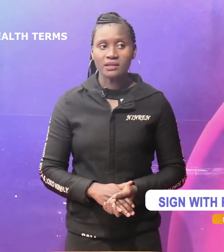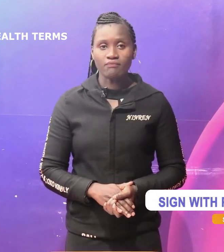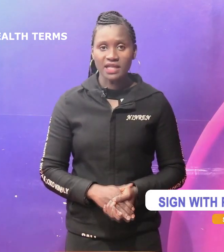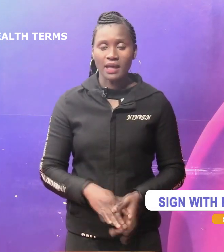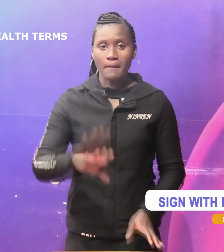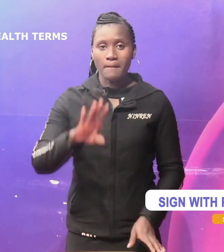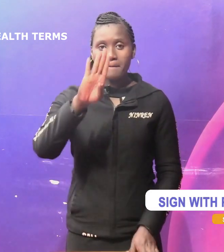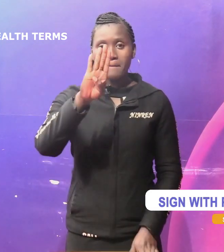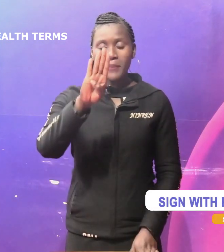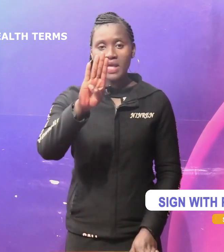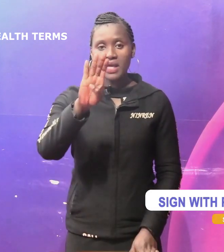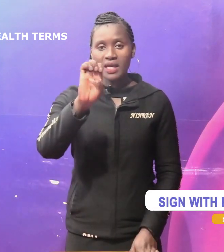better,